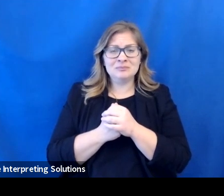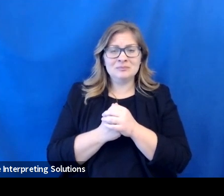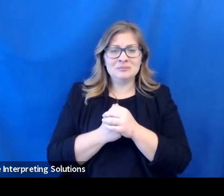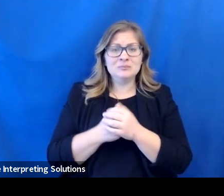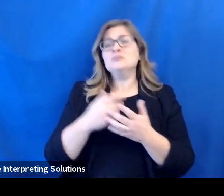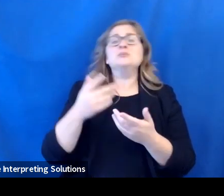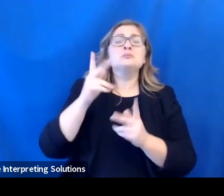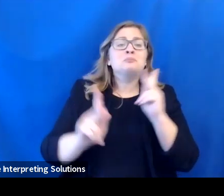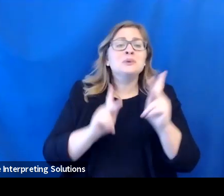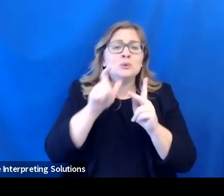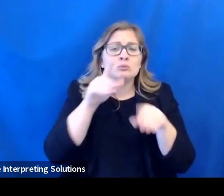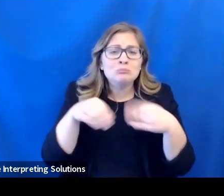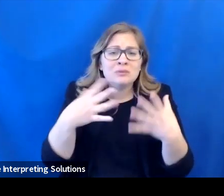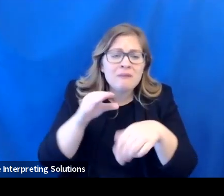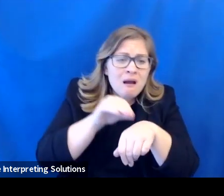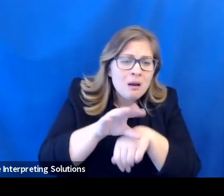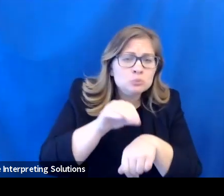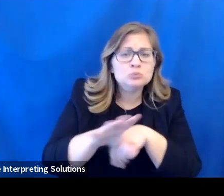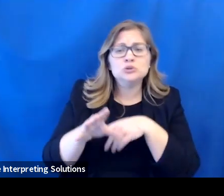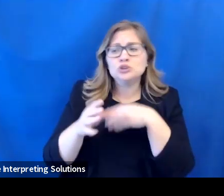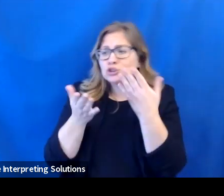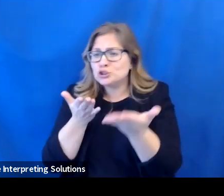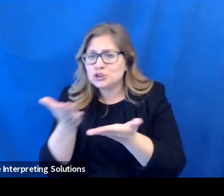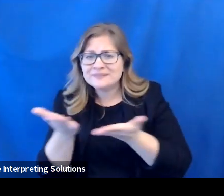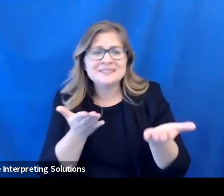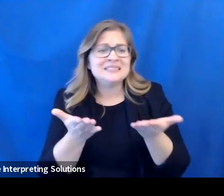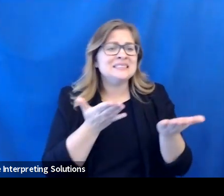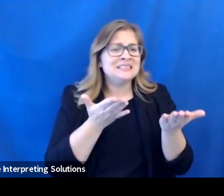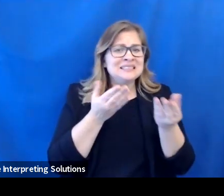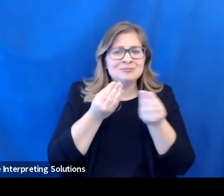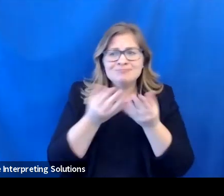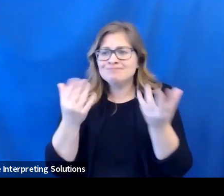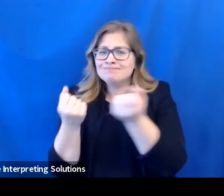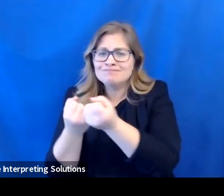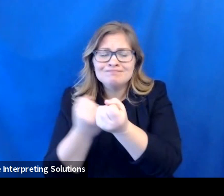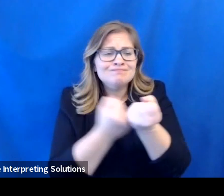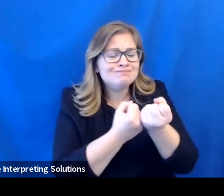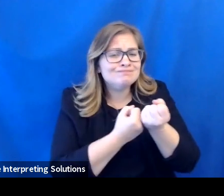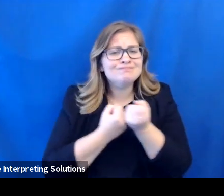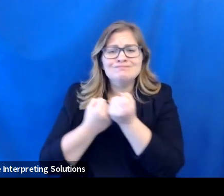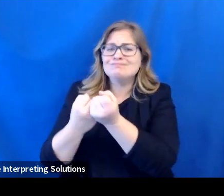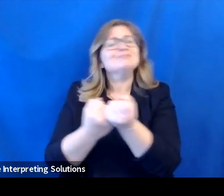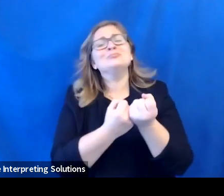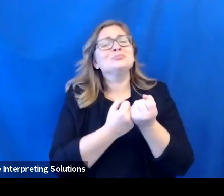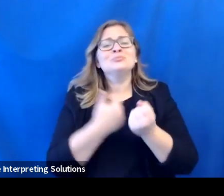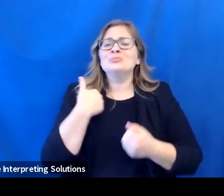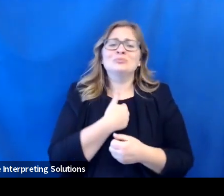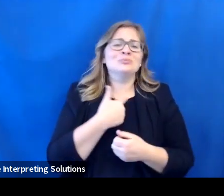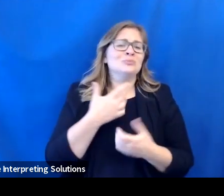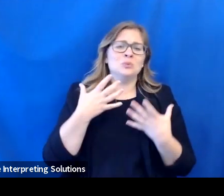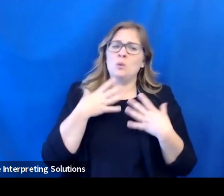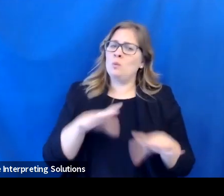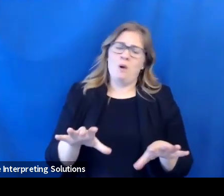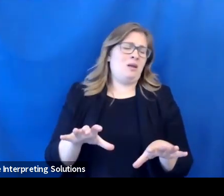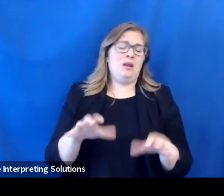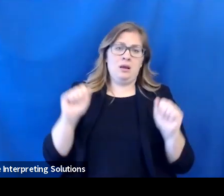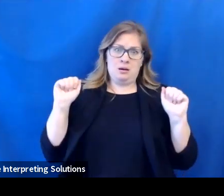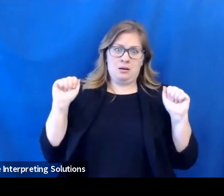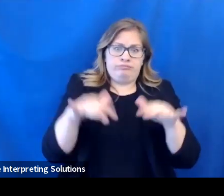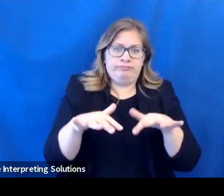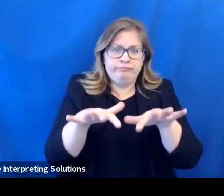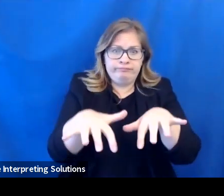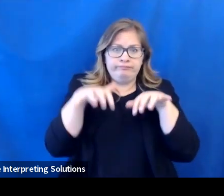services for folks, that was the intention. We don't want the large gatherings. And I know that there is a sense of fellowship that